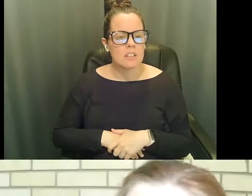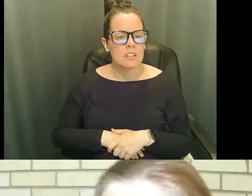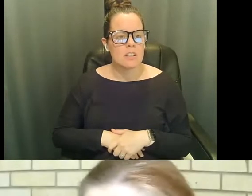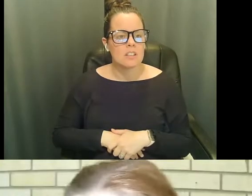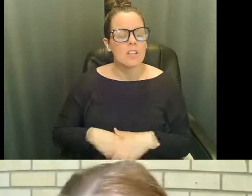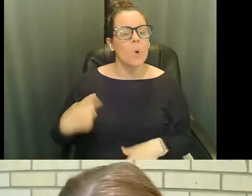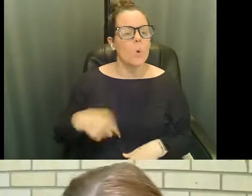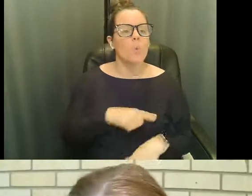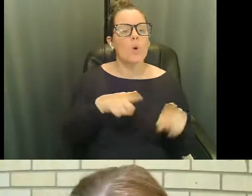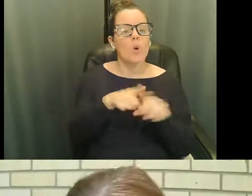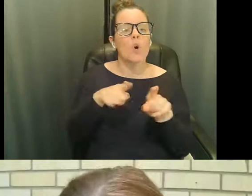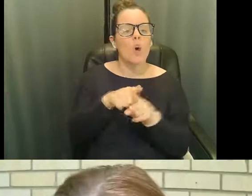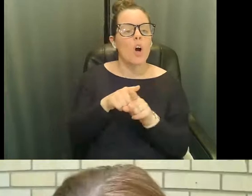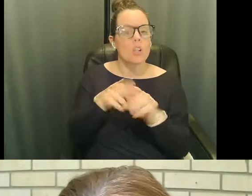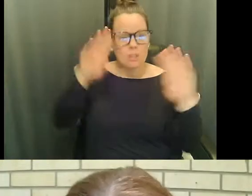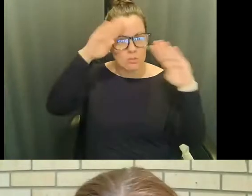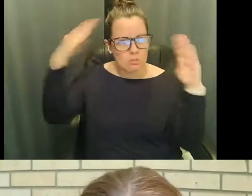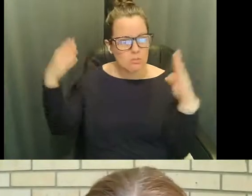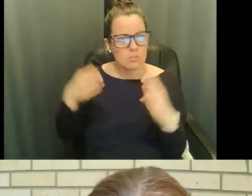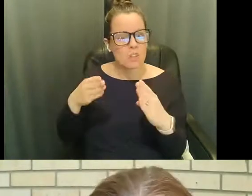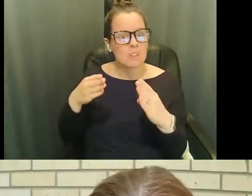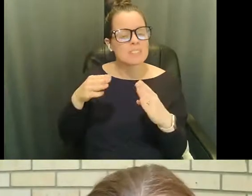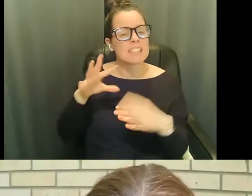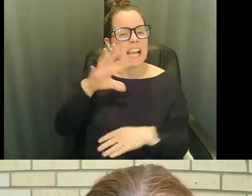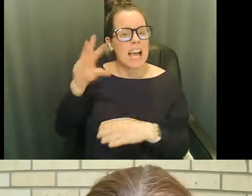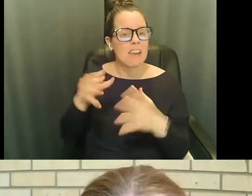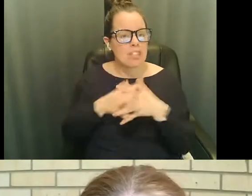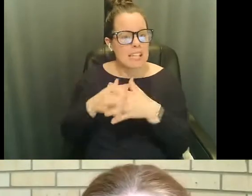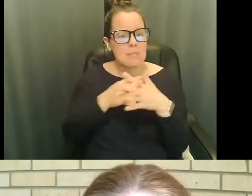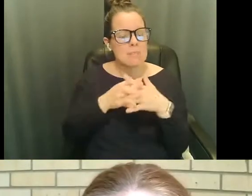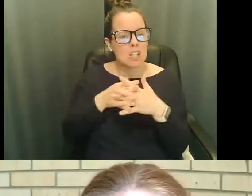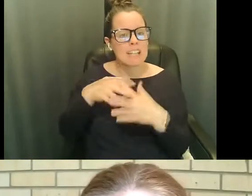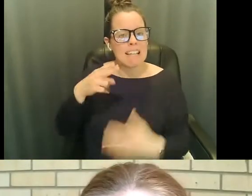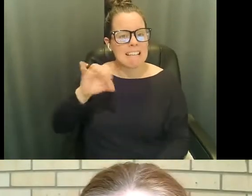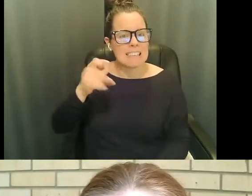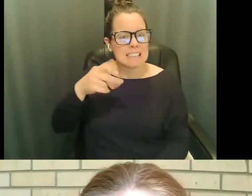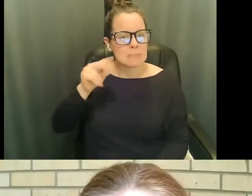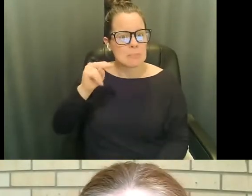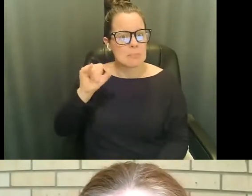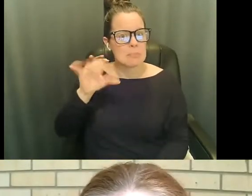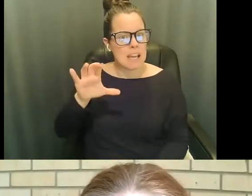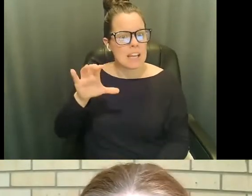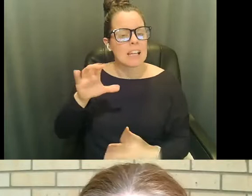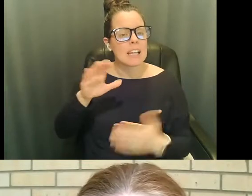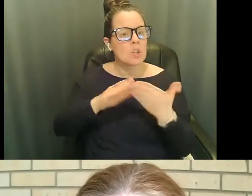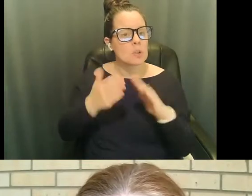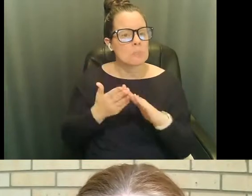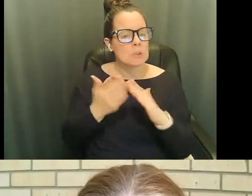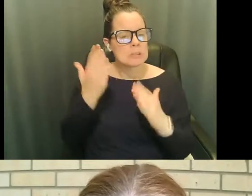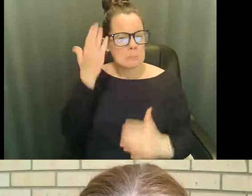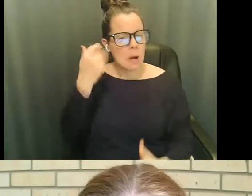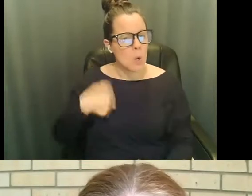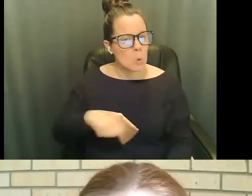We are also targeting African American and Hispanic communities because we know that